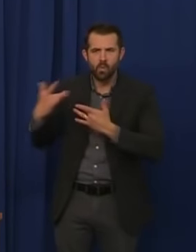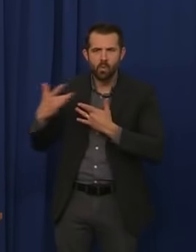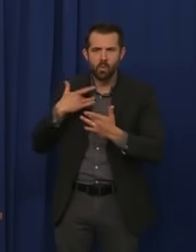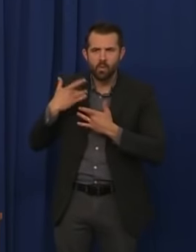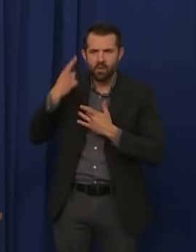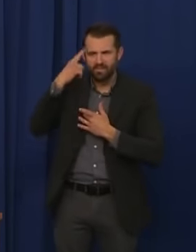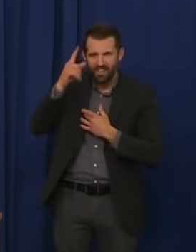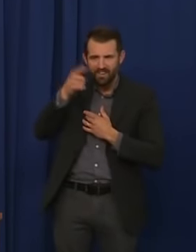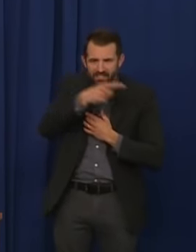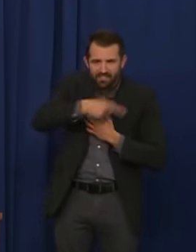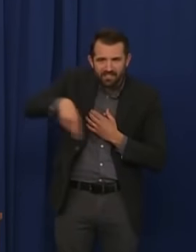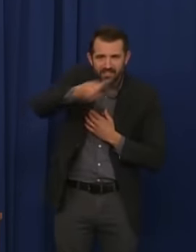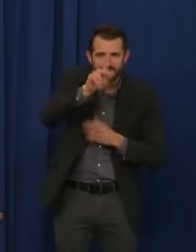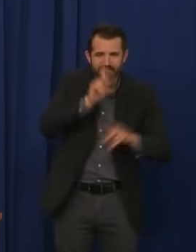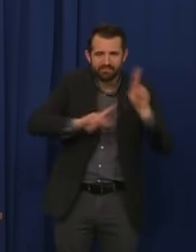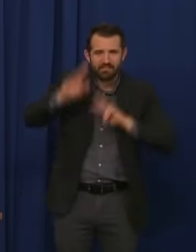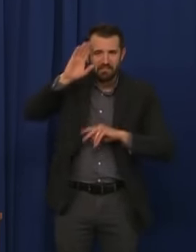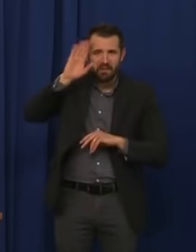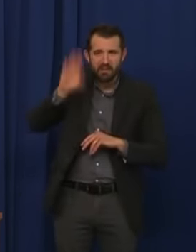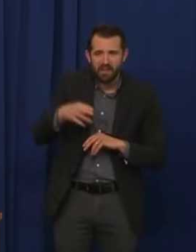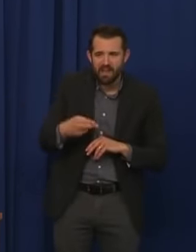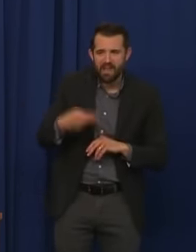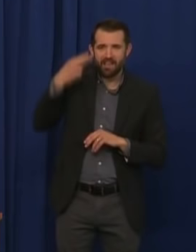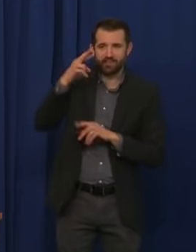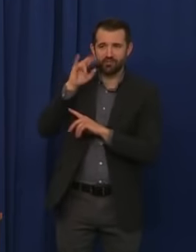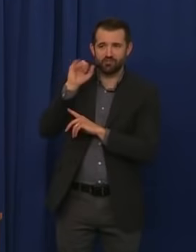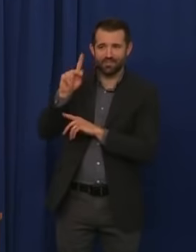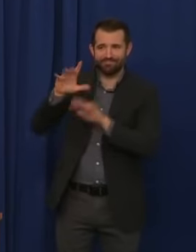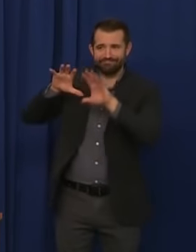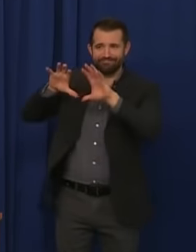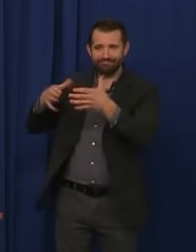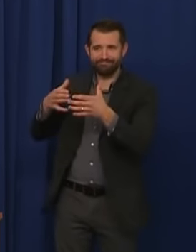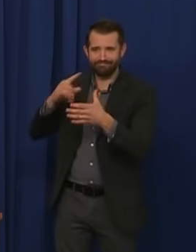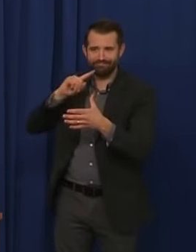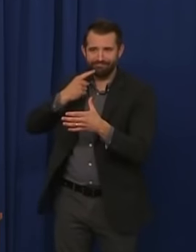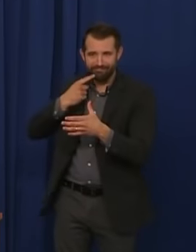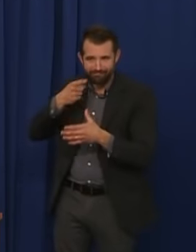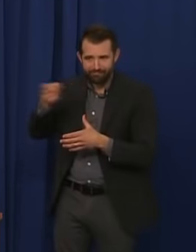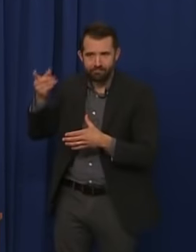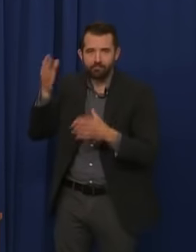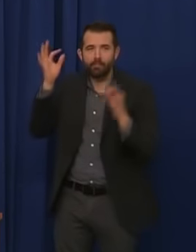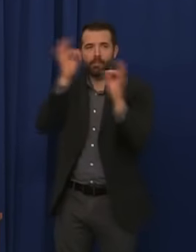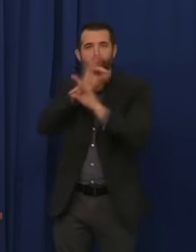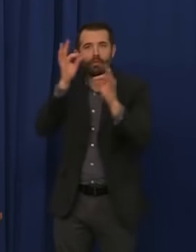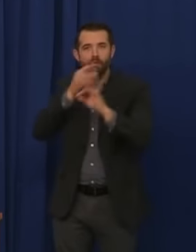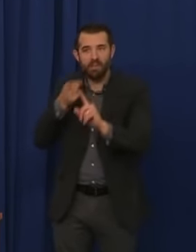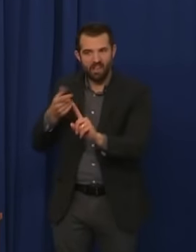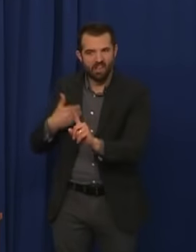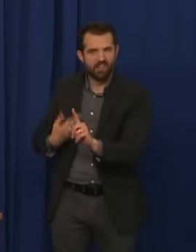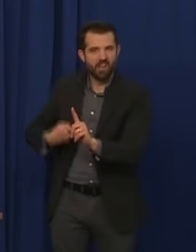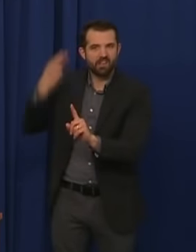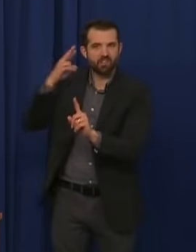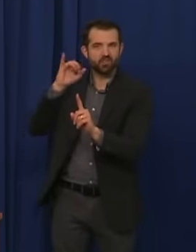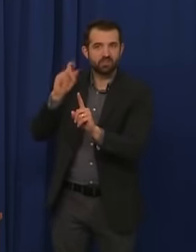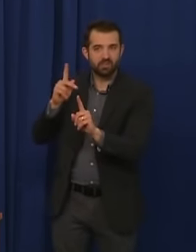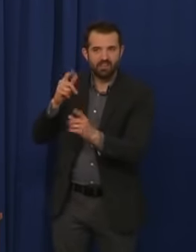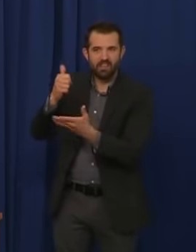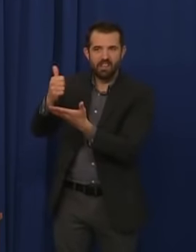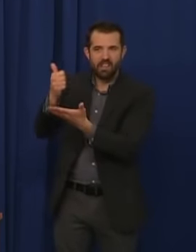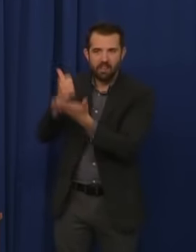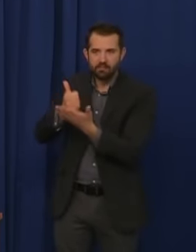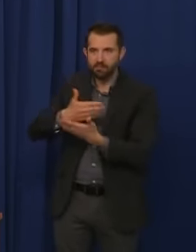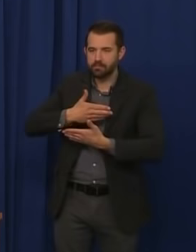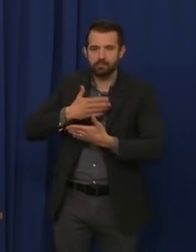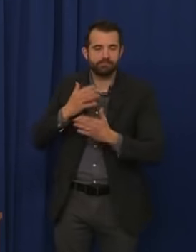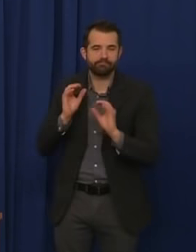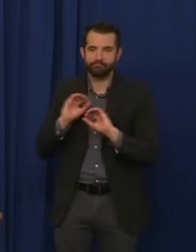the high-risk groups and the people who do not know they are at high risk, but I'm not helpless. There is something I can do.